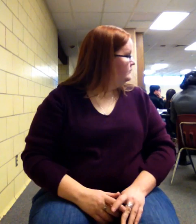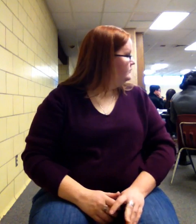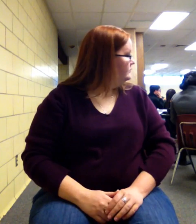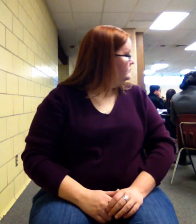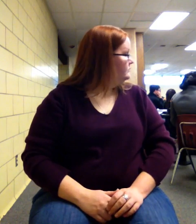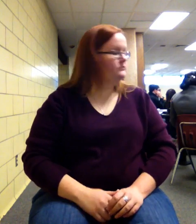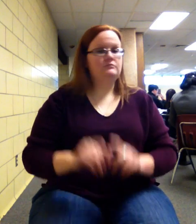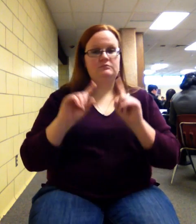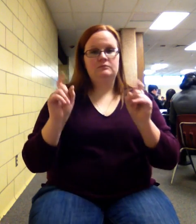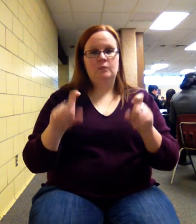Questions on this?